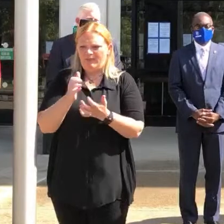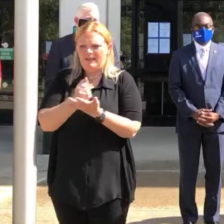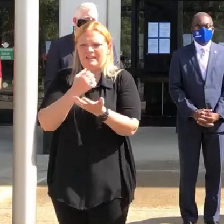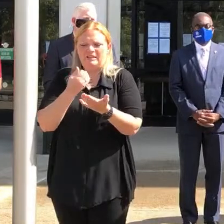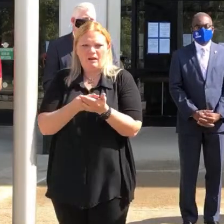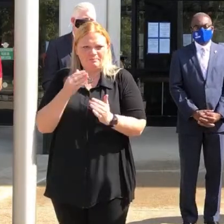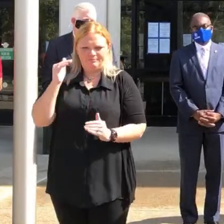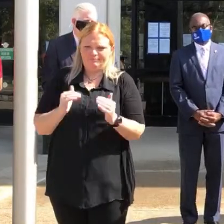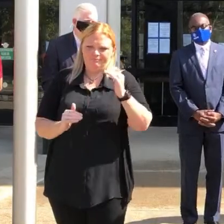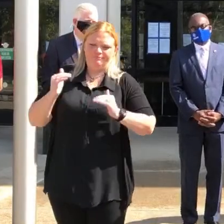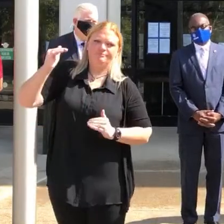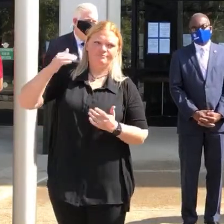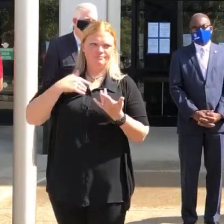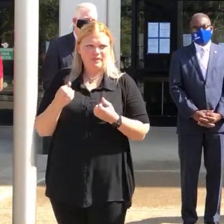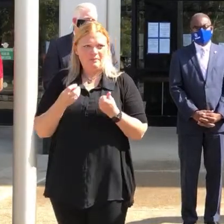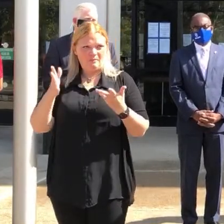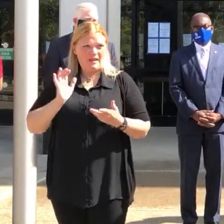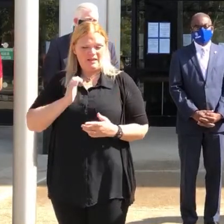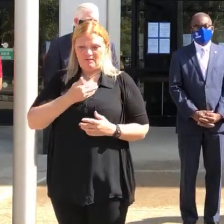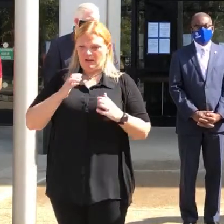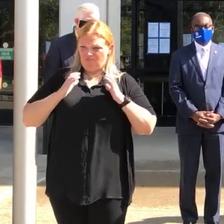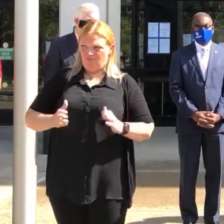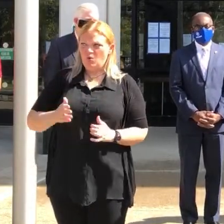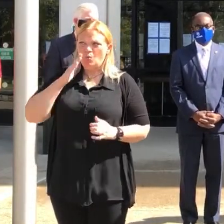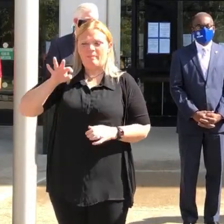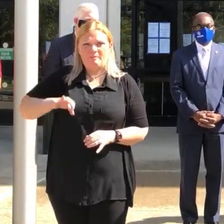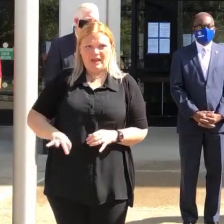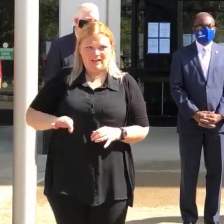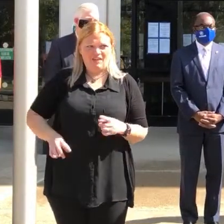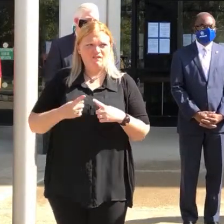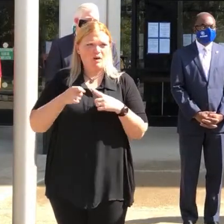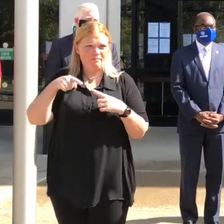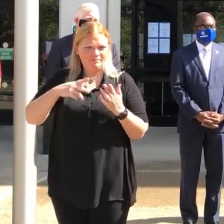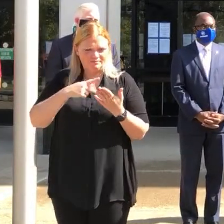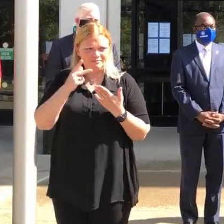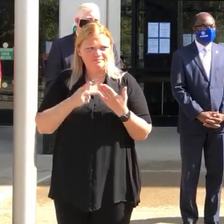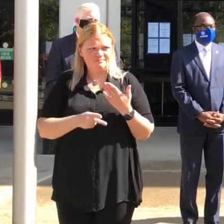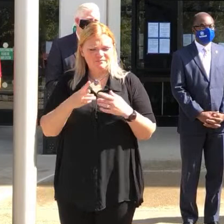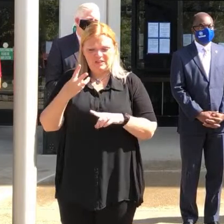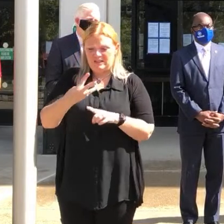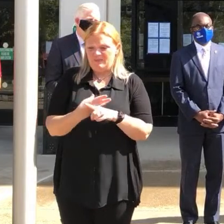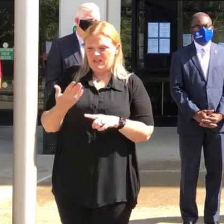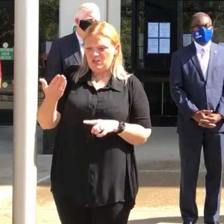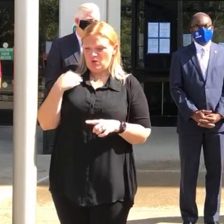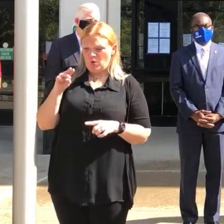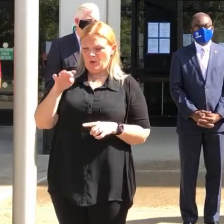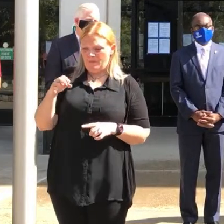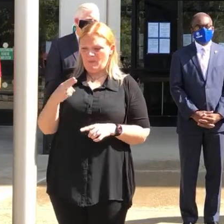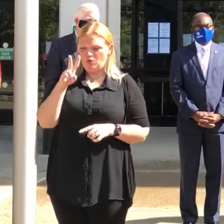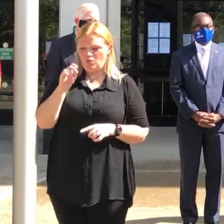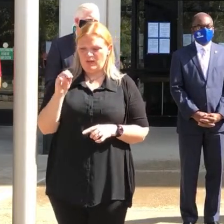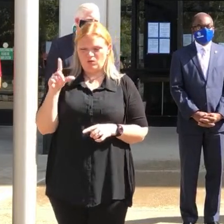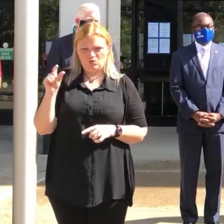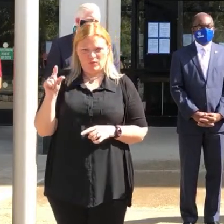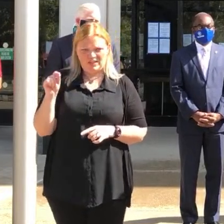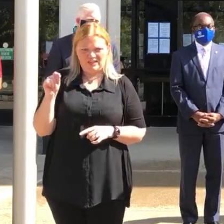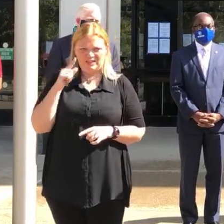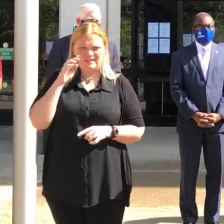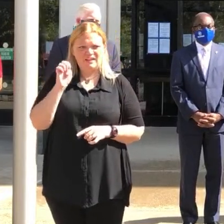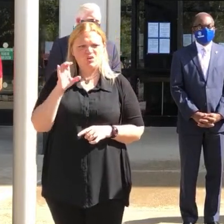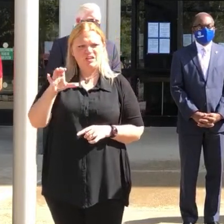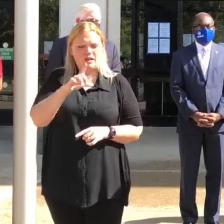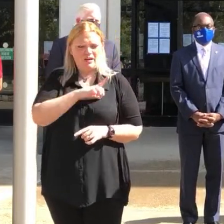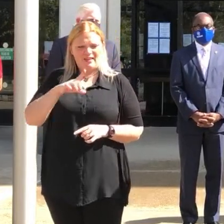disparities, and many of my constituents will benefit from this program. 6 months ago, in March 2020, the Erie